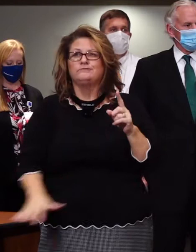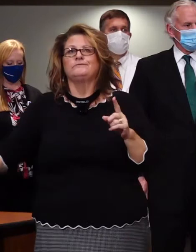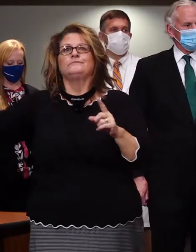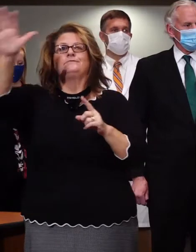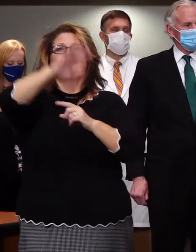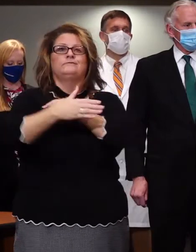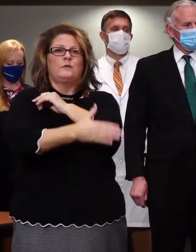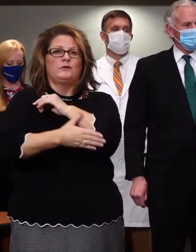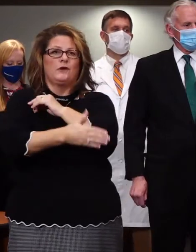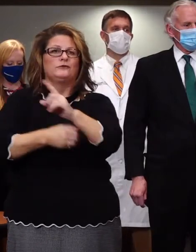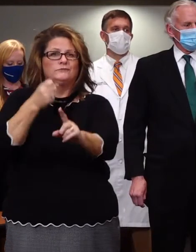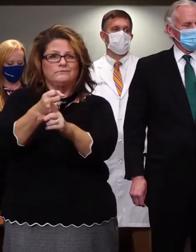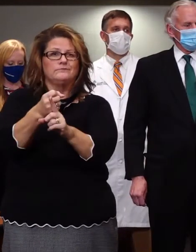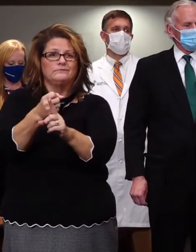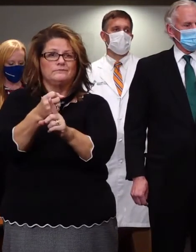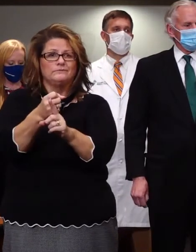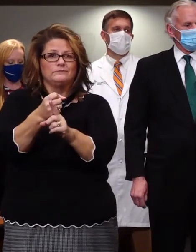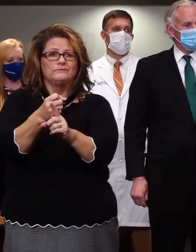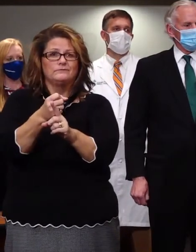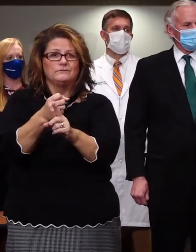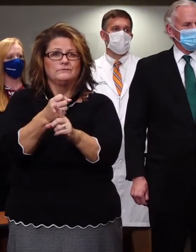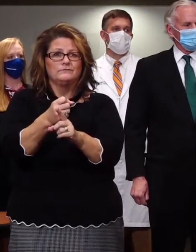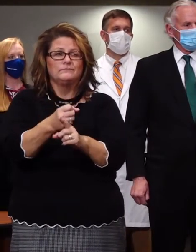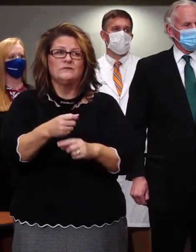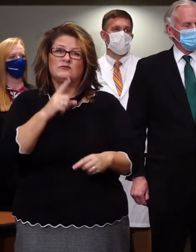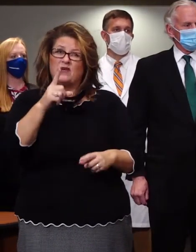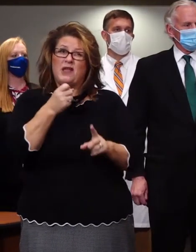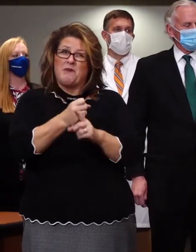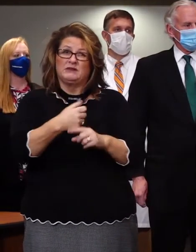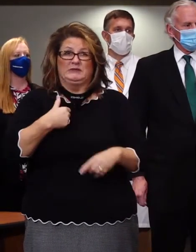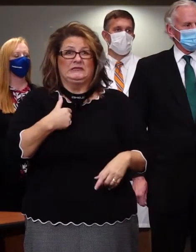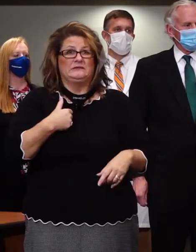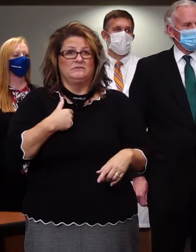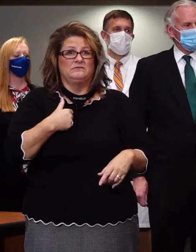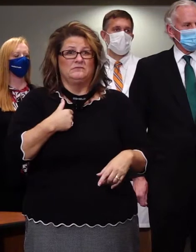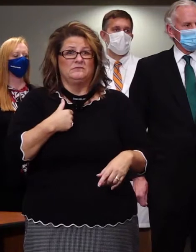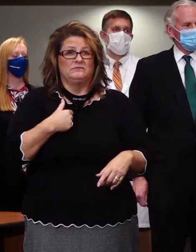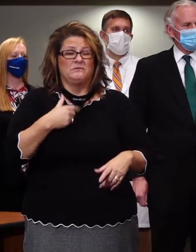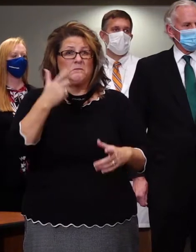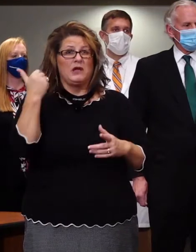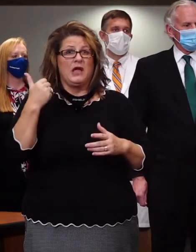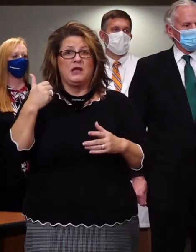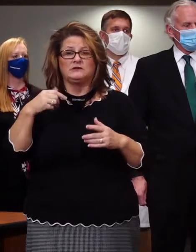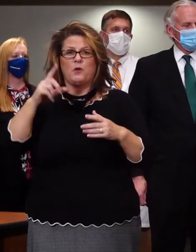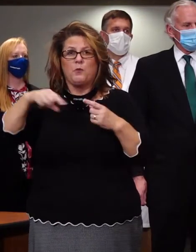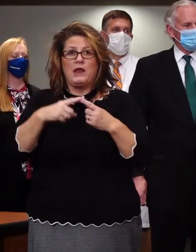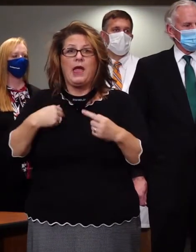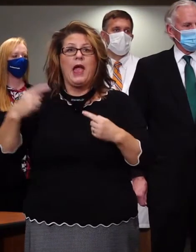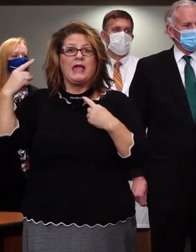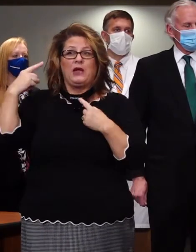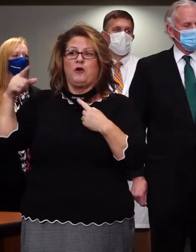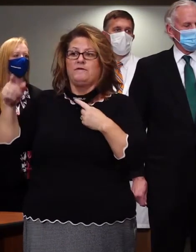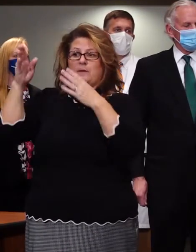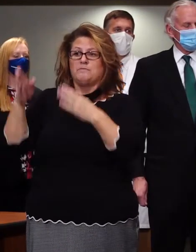And these sort of dire statistics are very personal to me, because every possibly preventable death that I hear about,